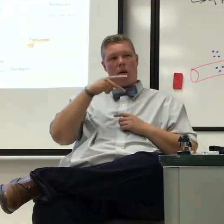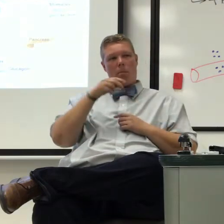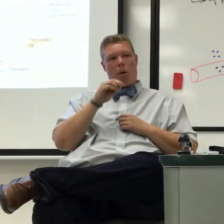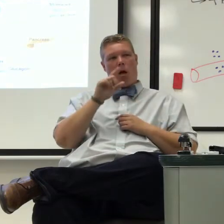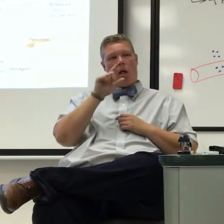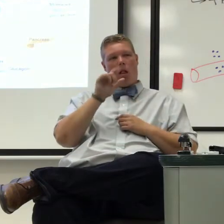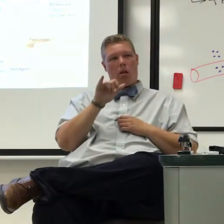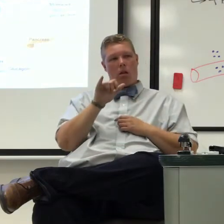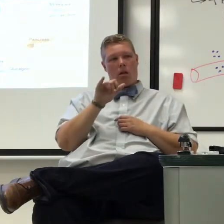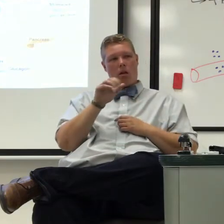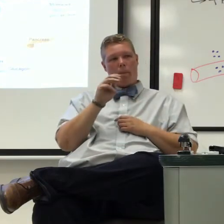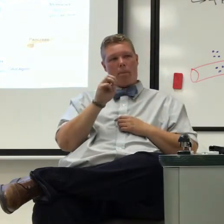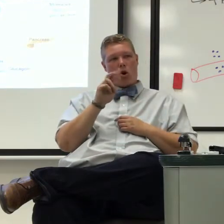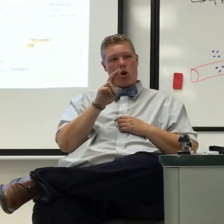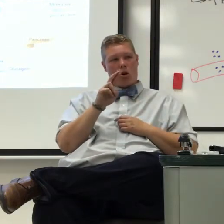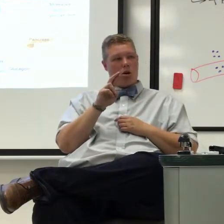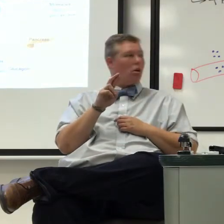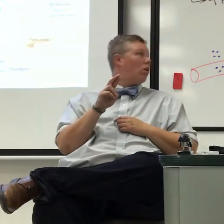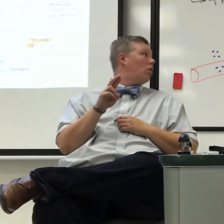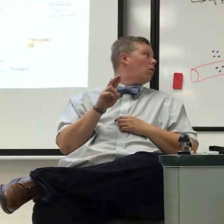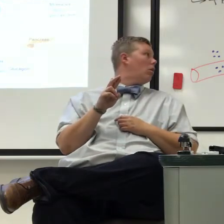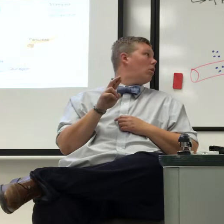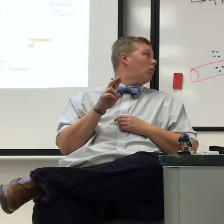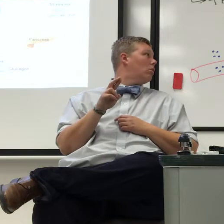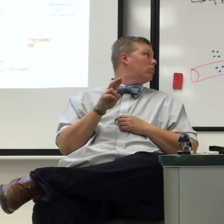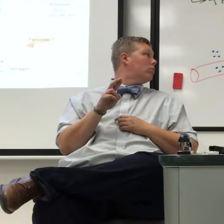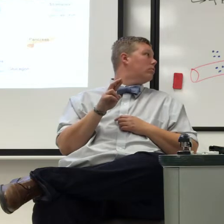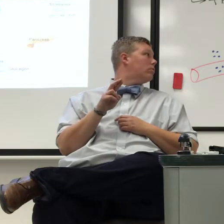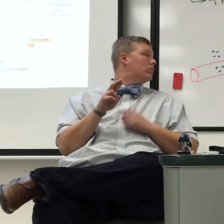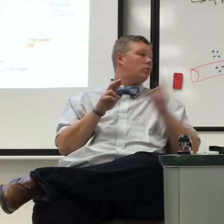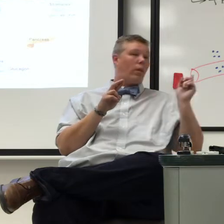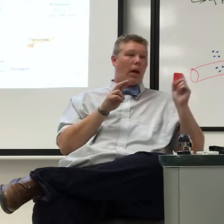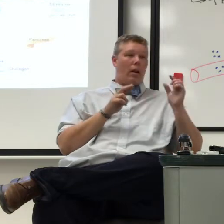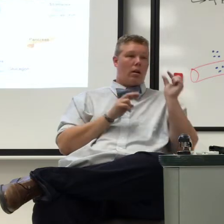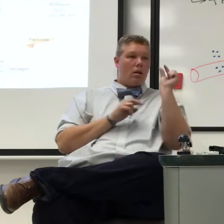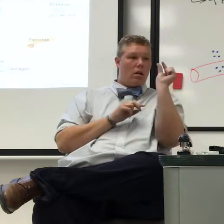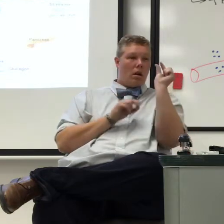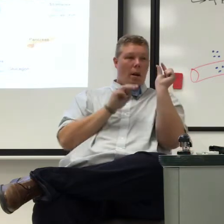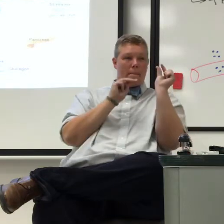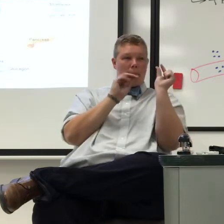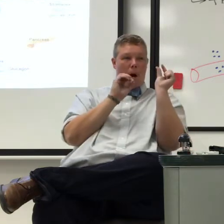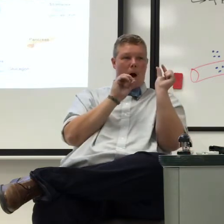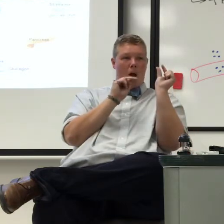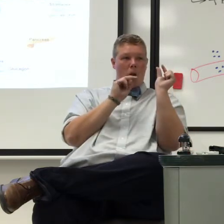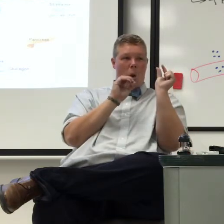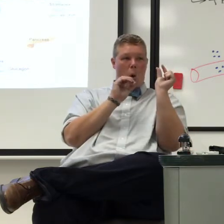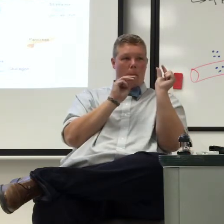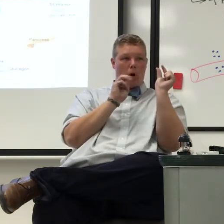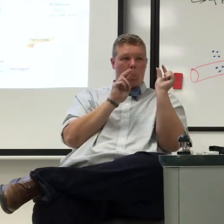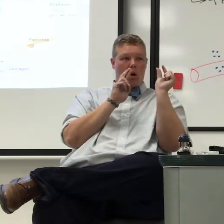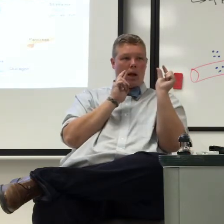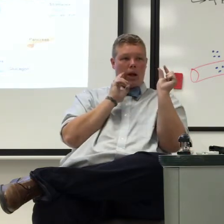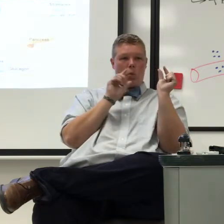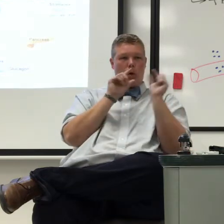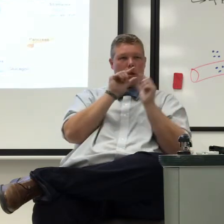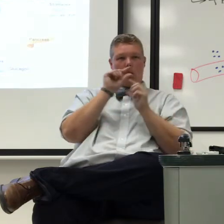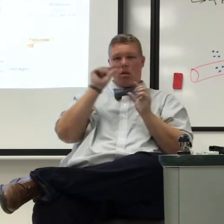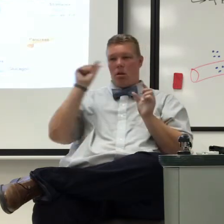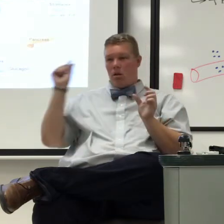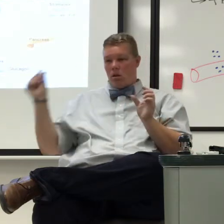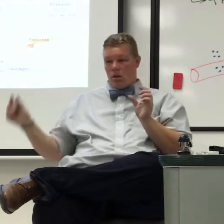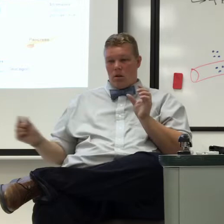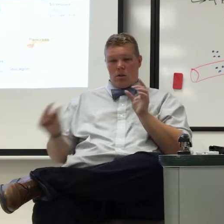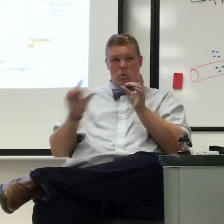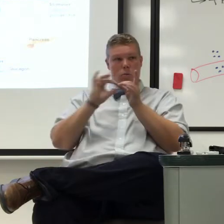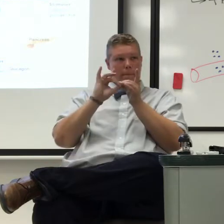glycogen. It'll take the monomer and it'll add it to the chain to increase